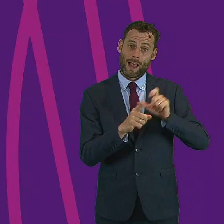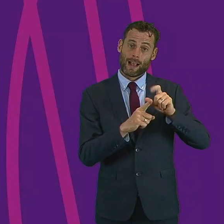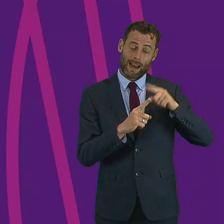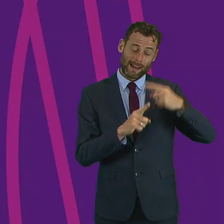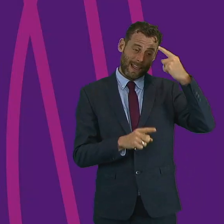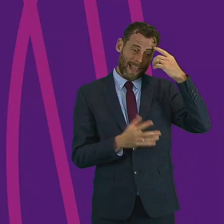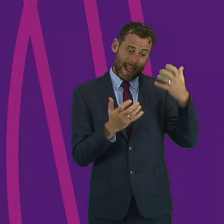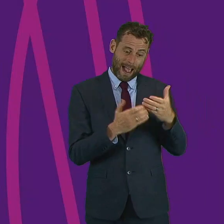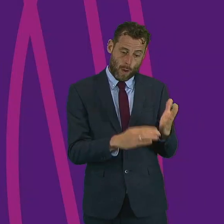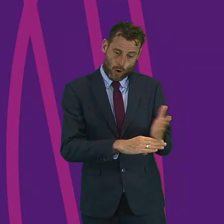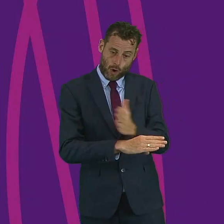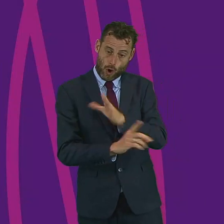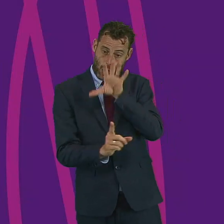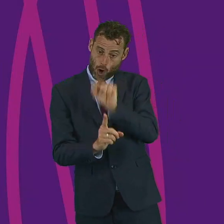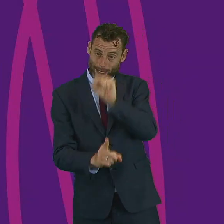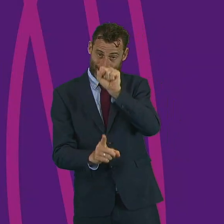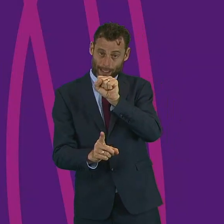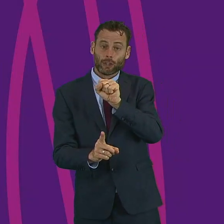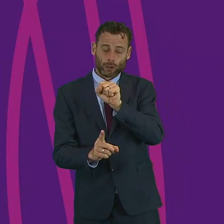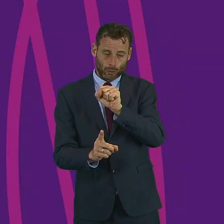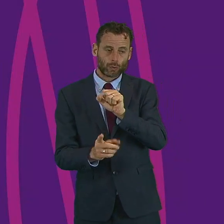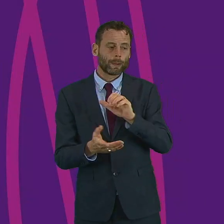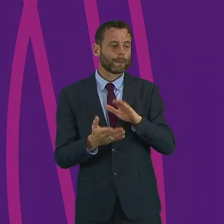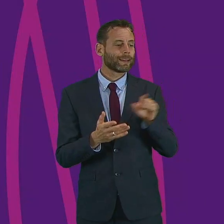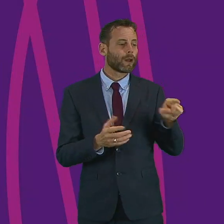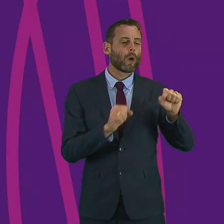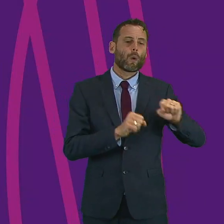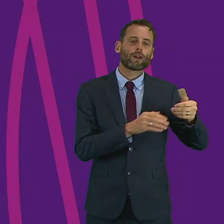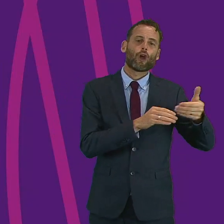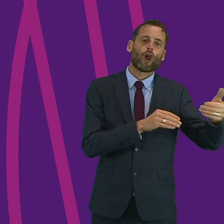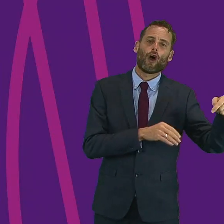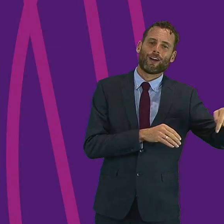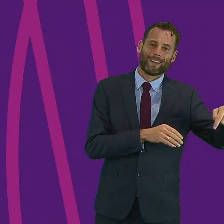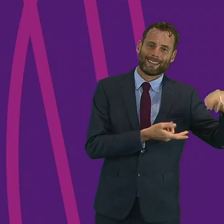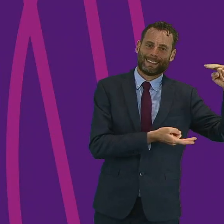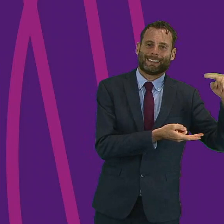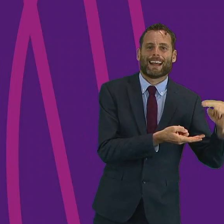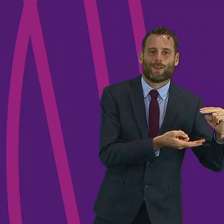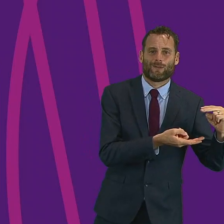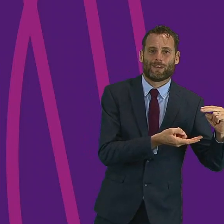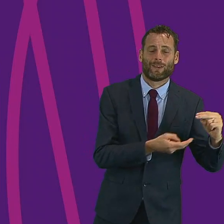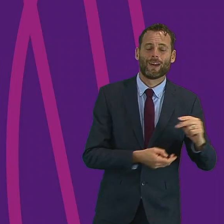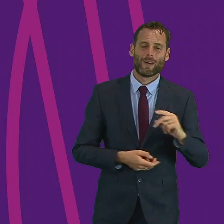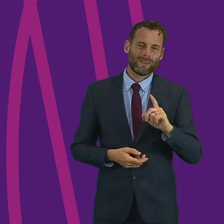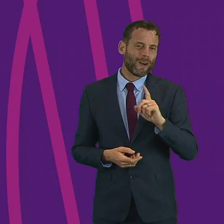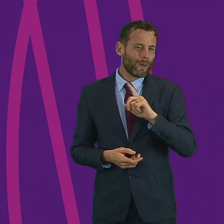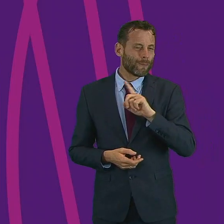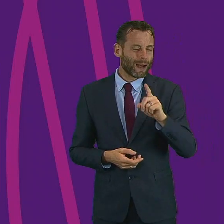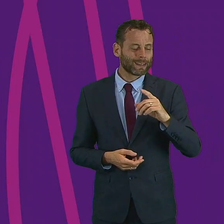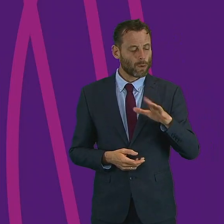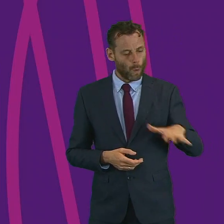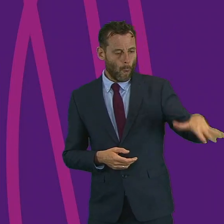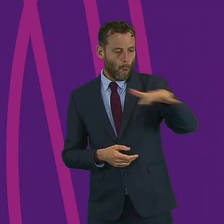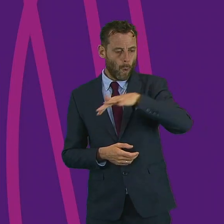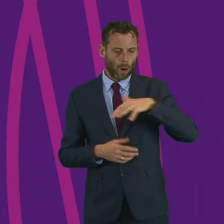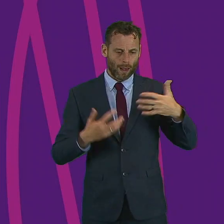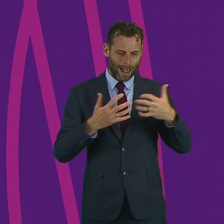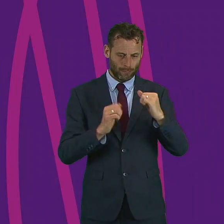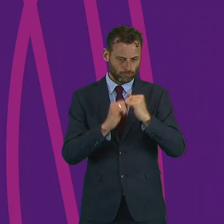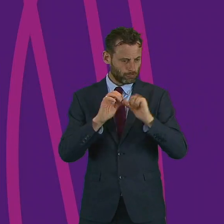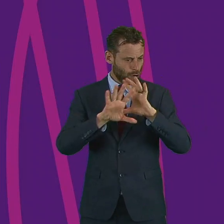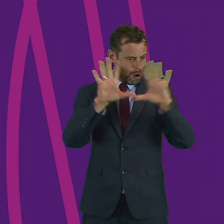that. And as I've said many times before, and the member is right, before the pandemic, but also in some of the